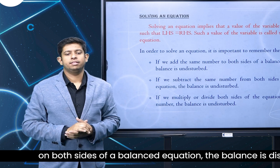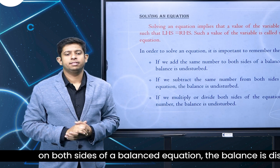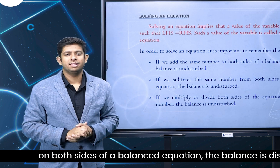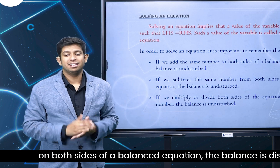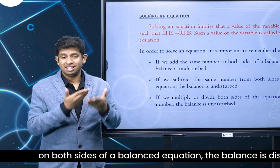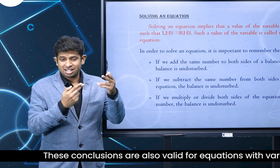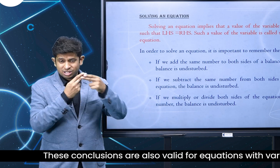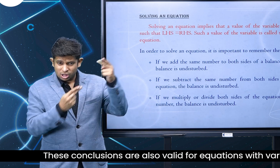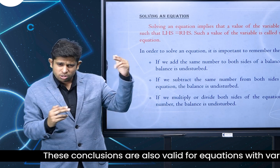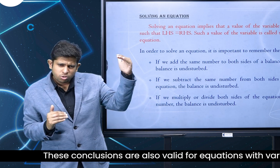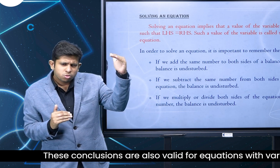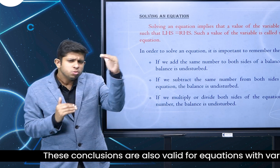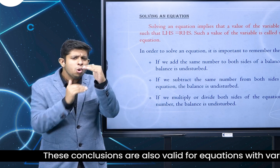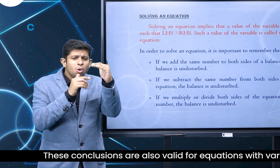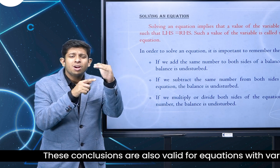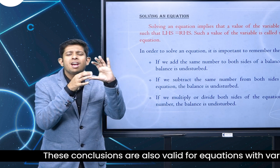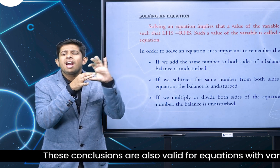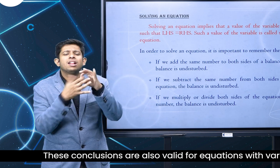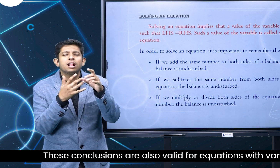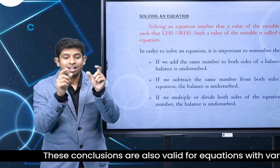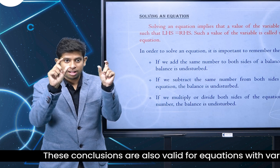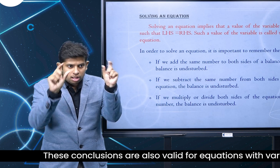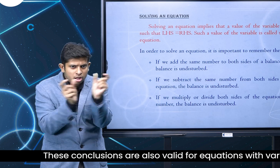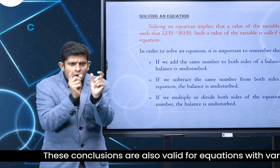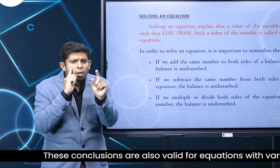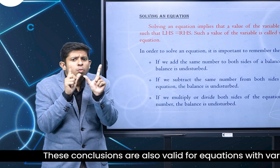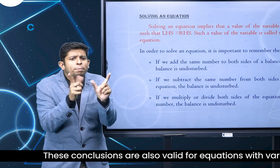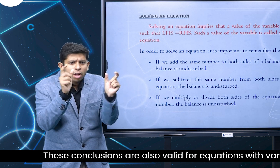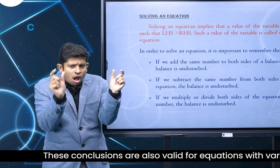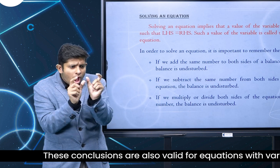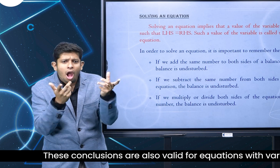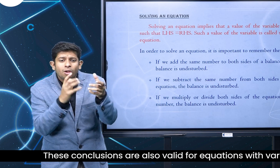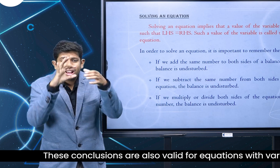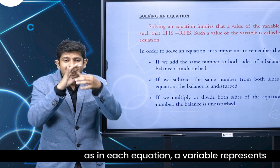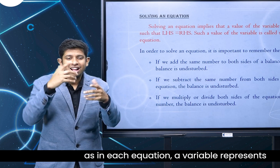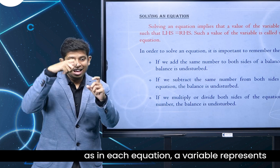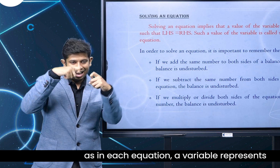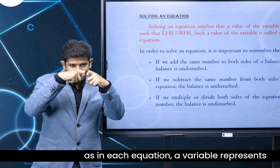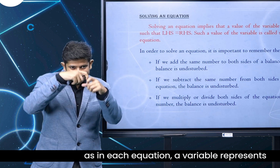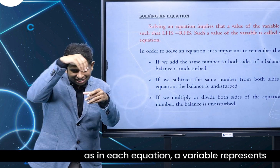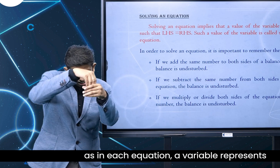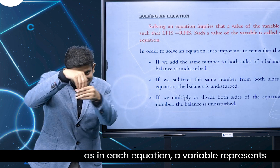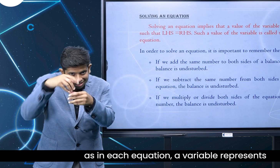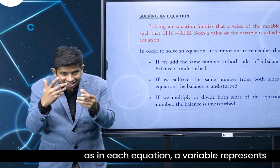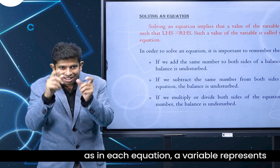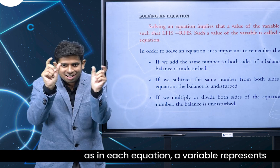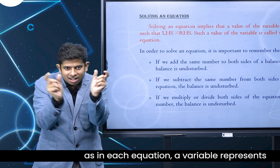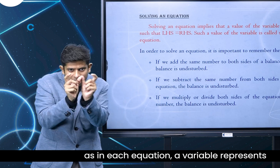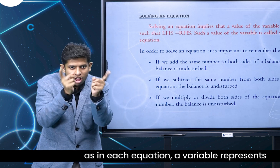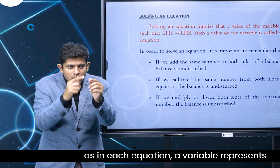disturbed. These conclusions are also valid for equations with variables, as in each equation, a variable